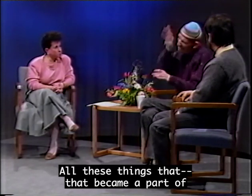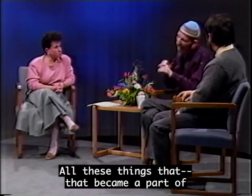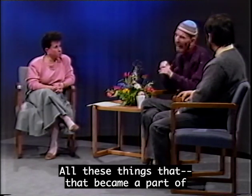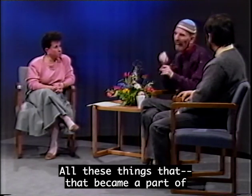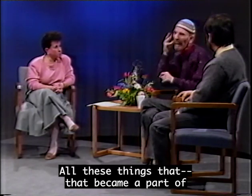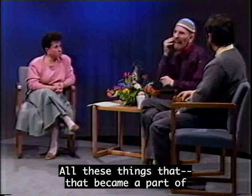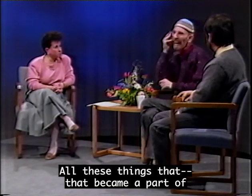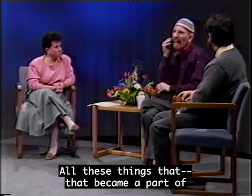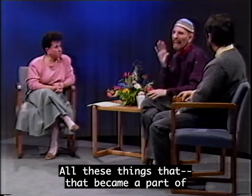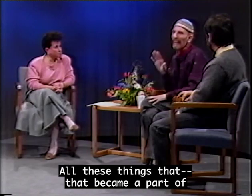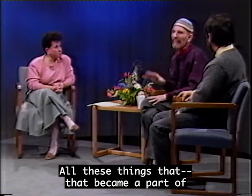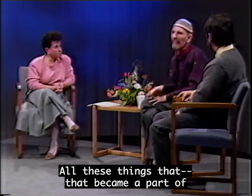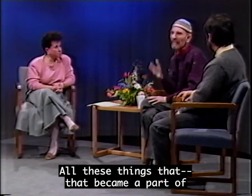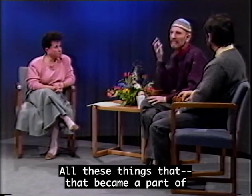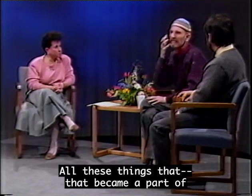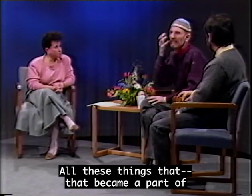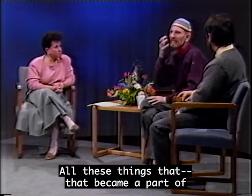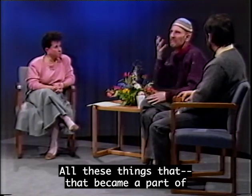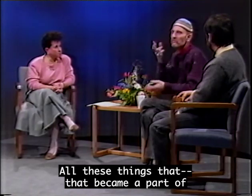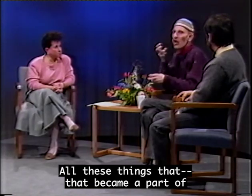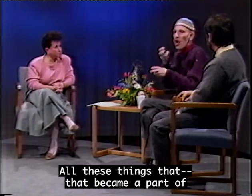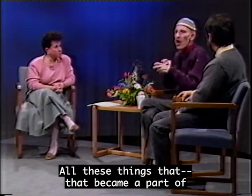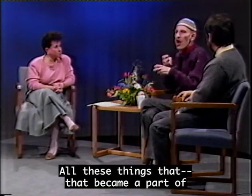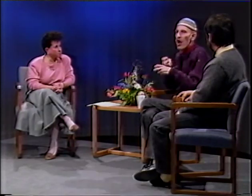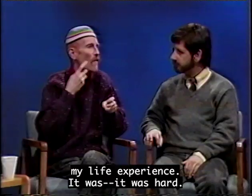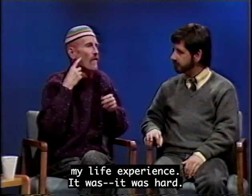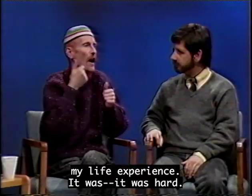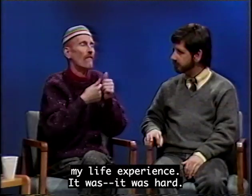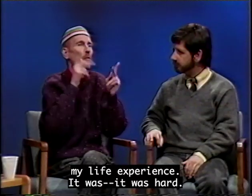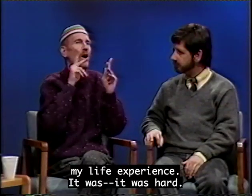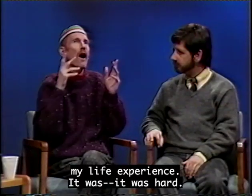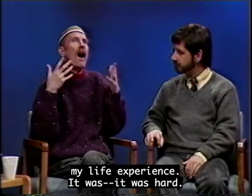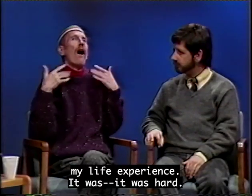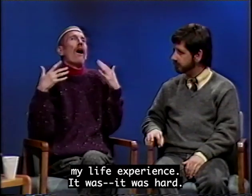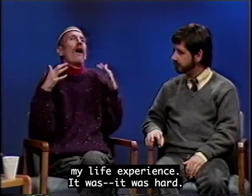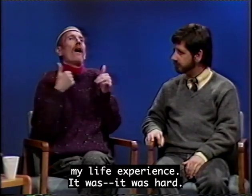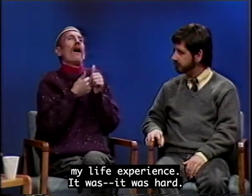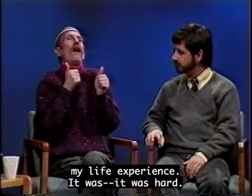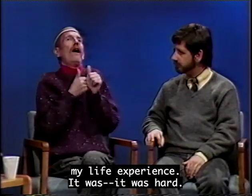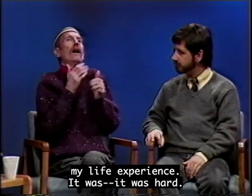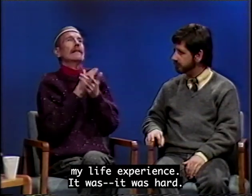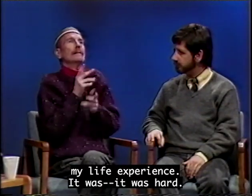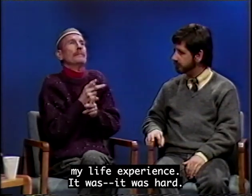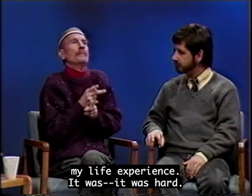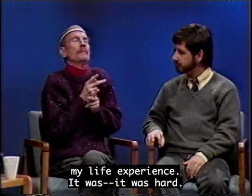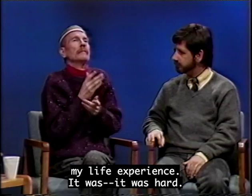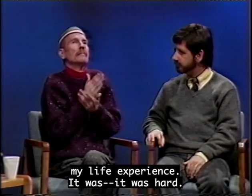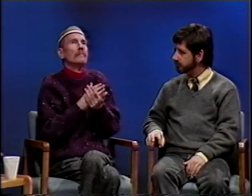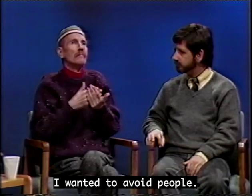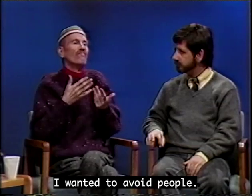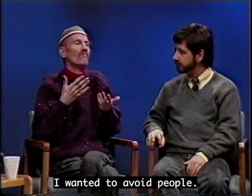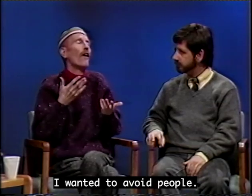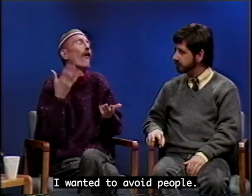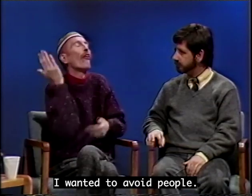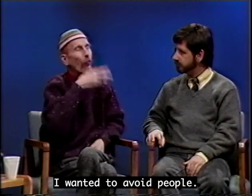All these things that became a part of my life experience, it was hard. I wanted to avoid